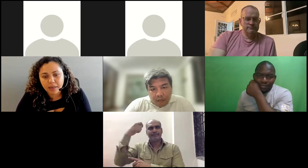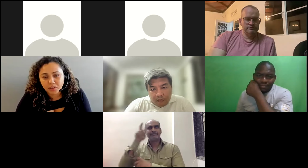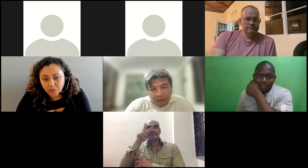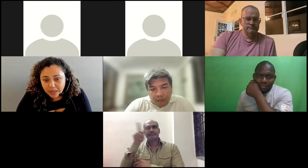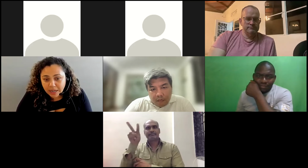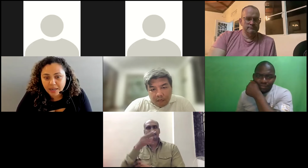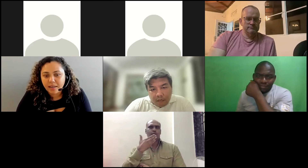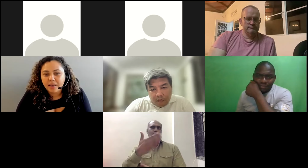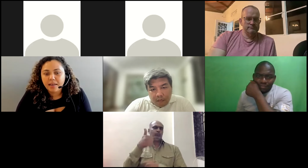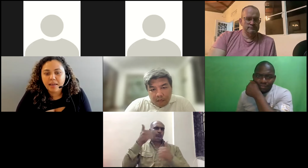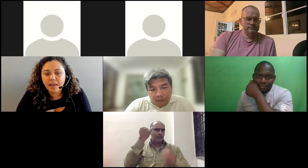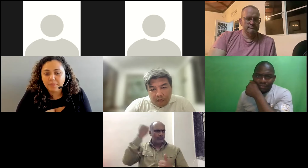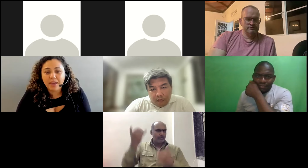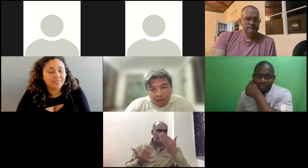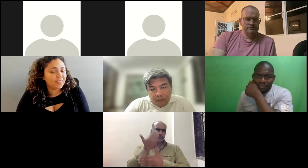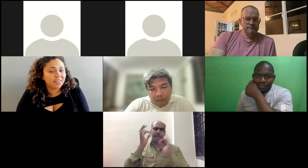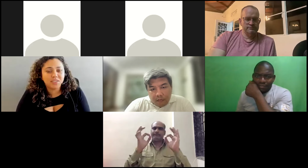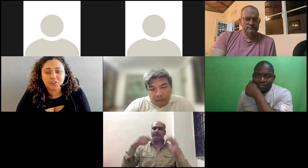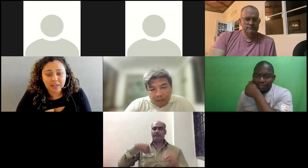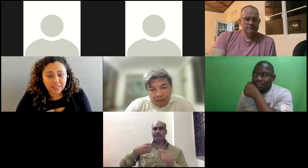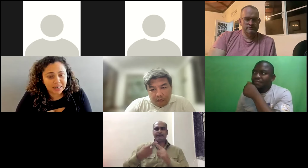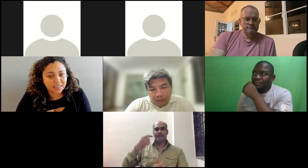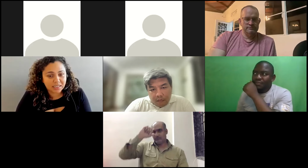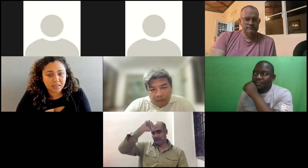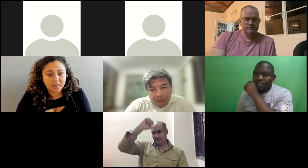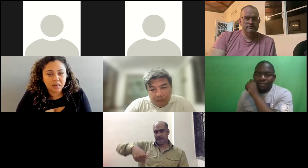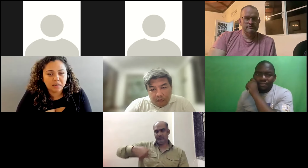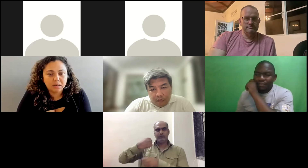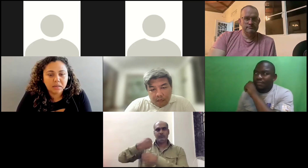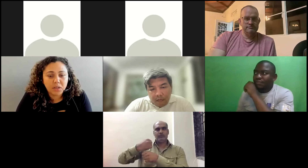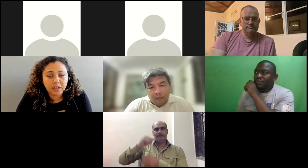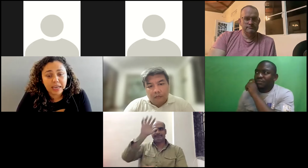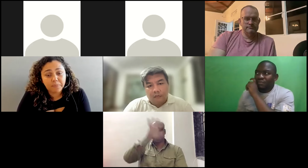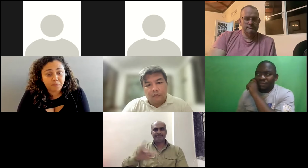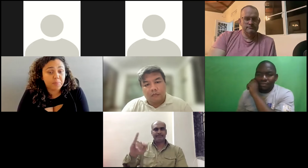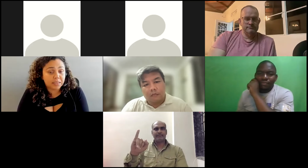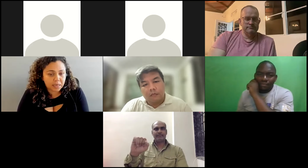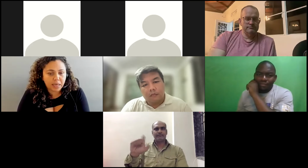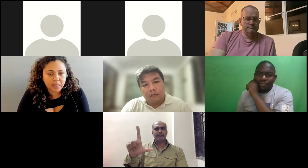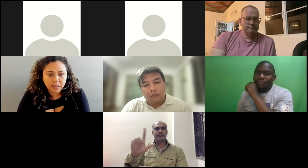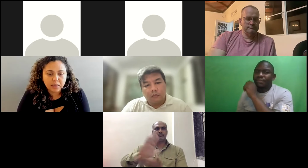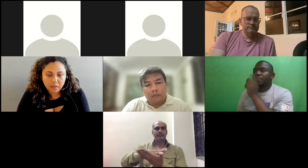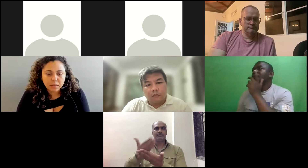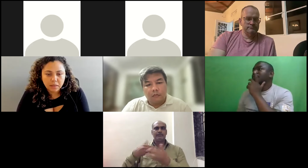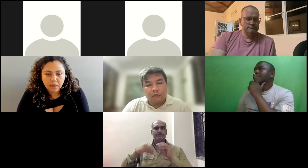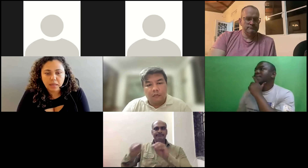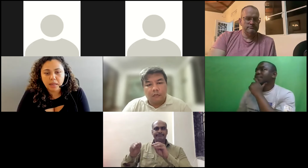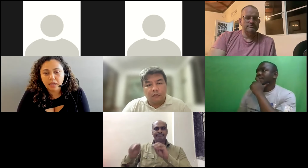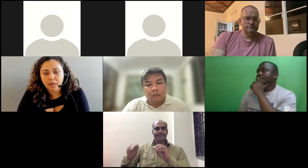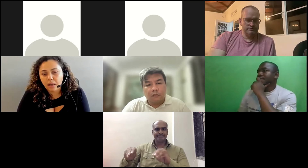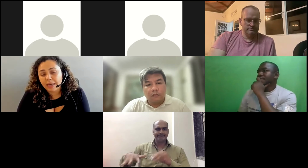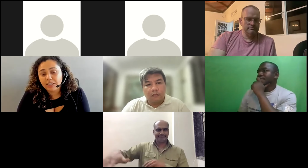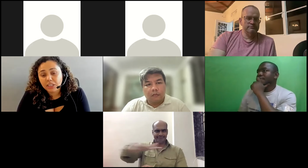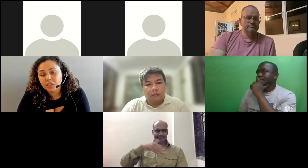videos and the reading. I think that's a great idea. It's a new idea. I'm from India. And